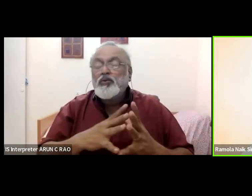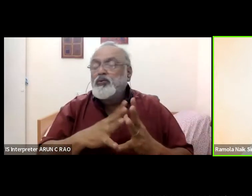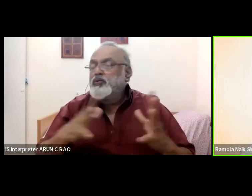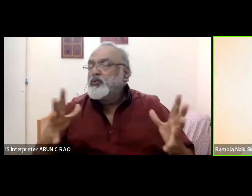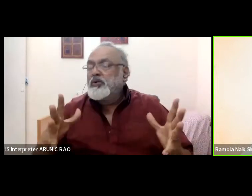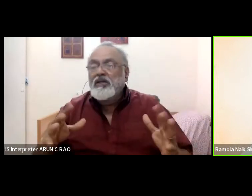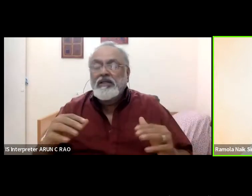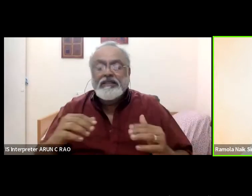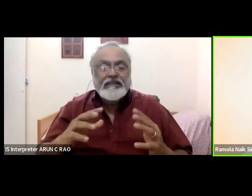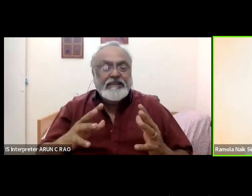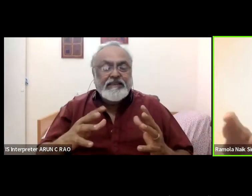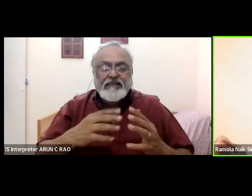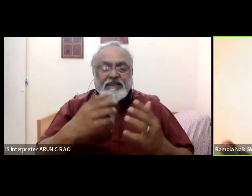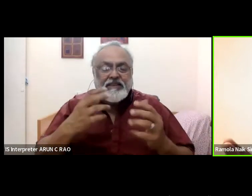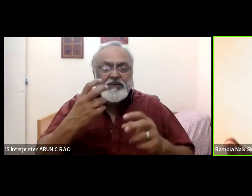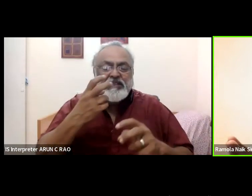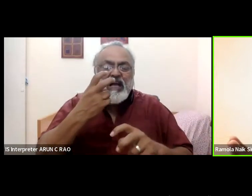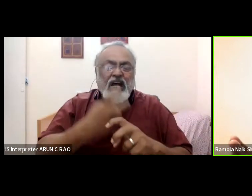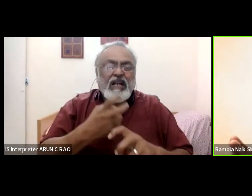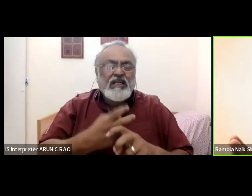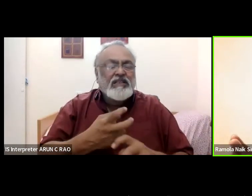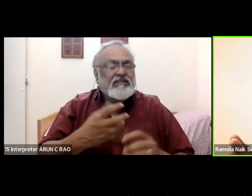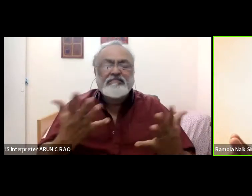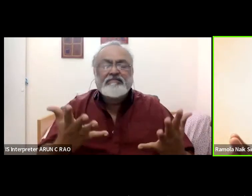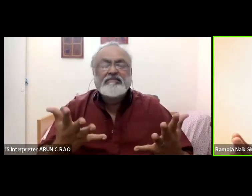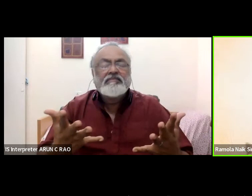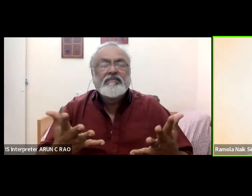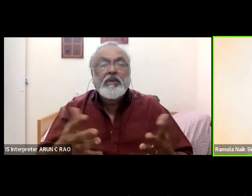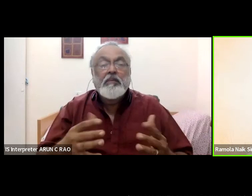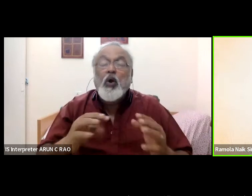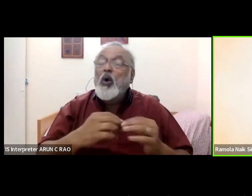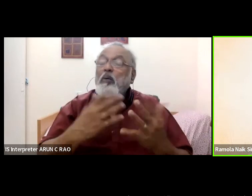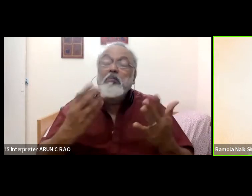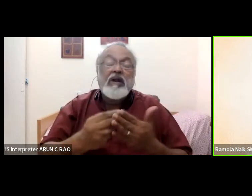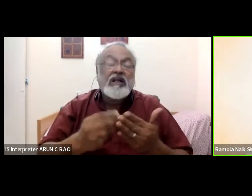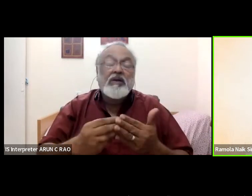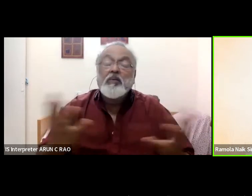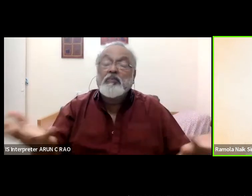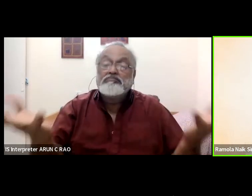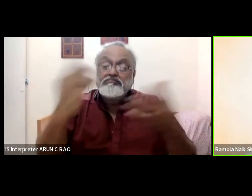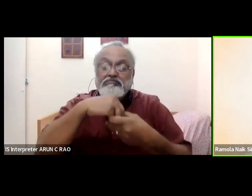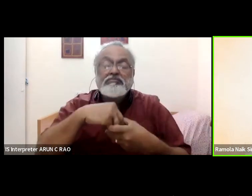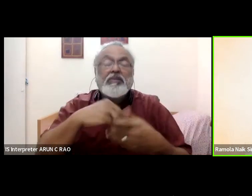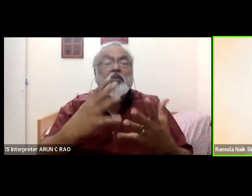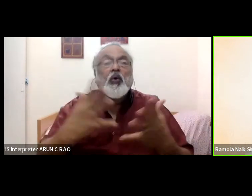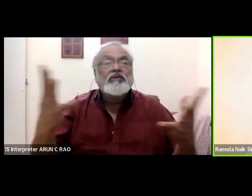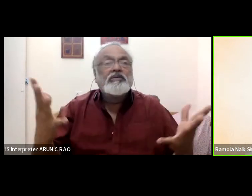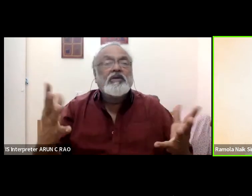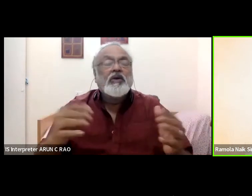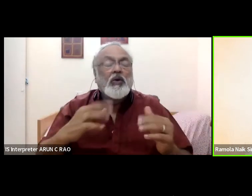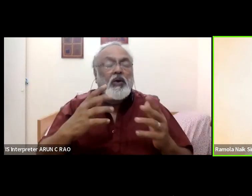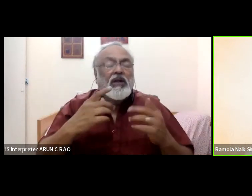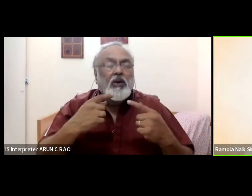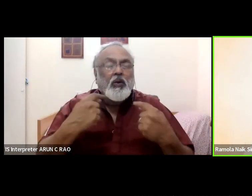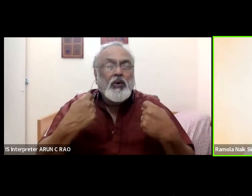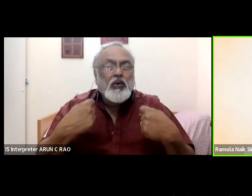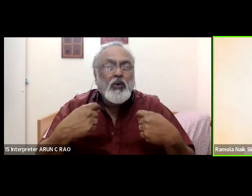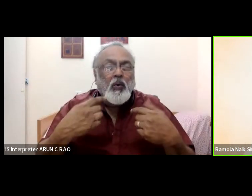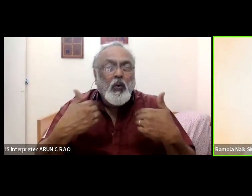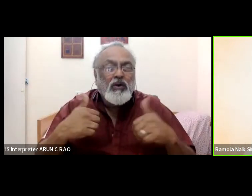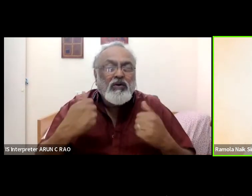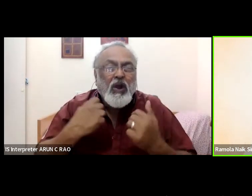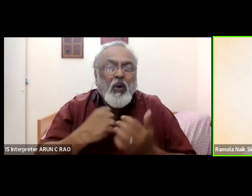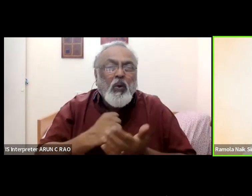we work a lot with the public sector, but also through our private sector arm, and we try to bring together innovative solutions.